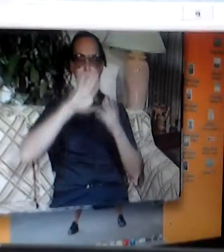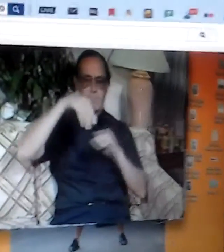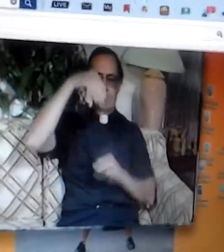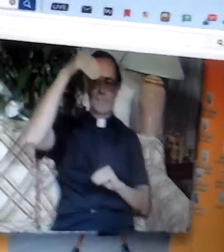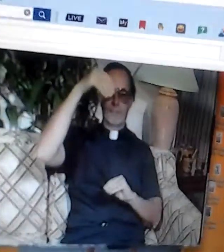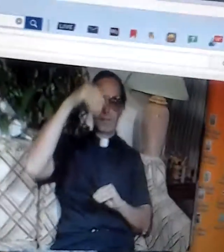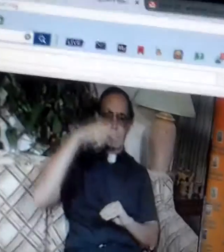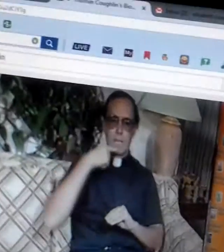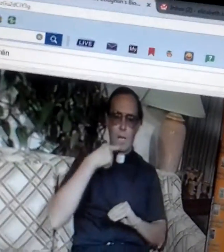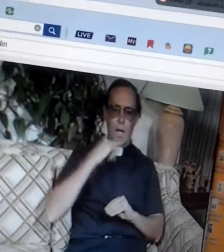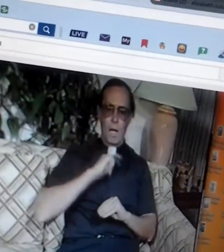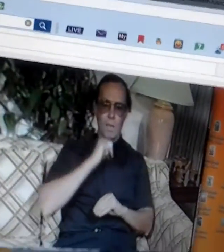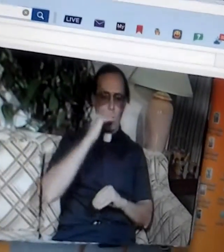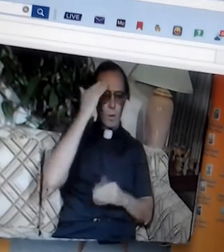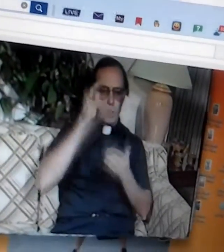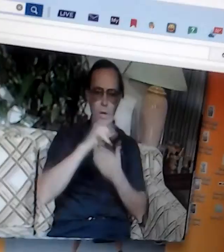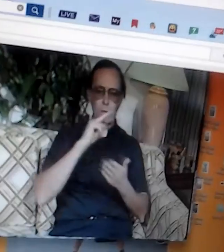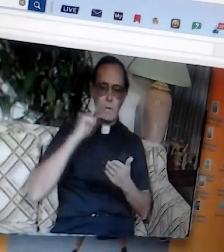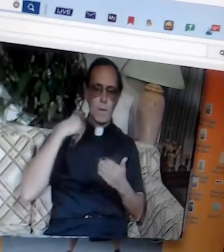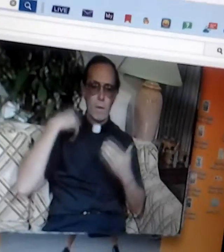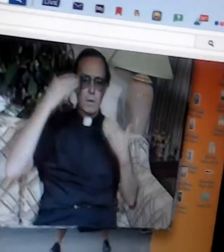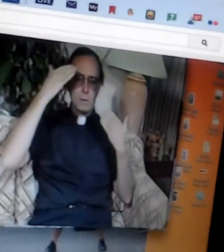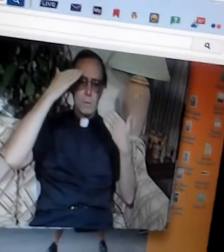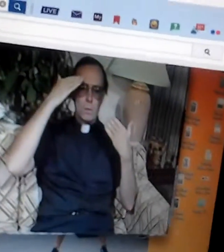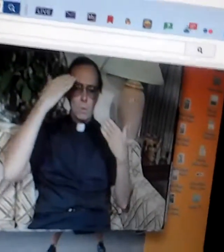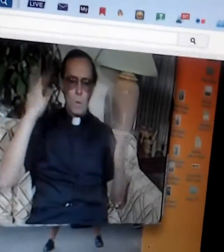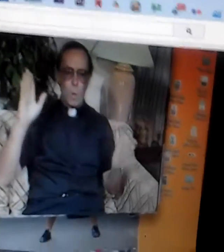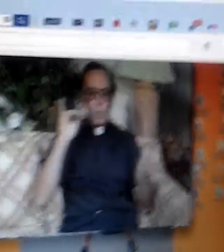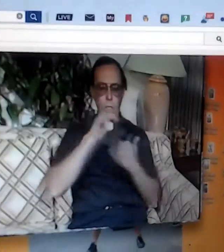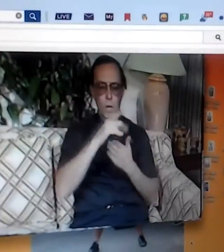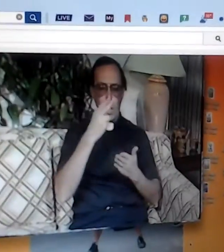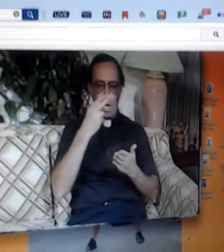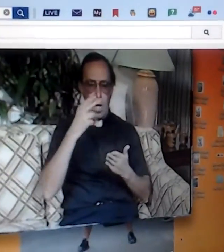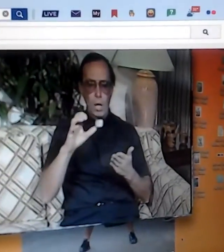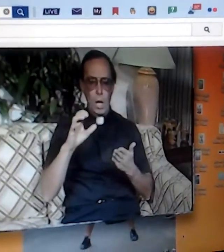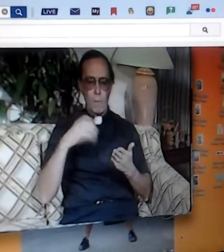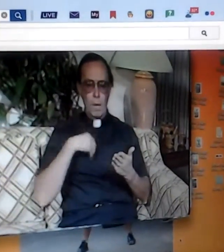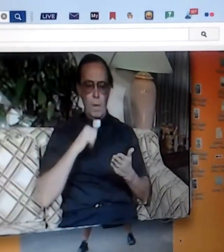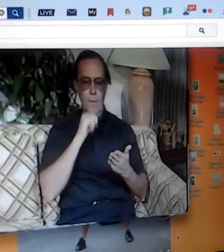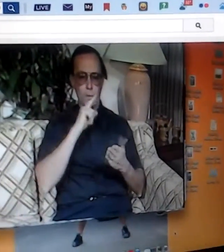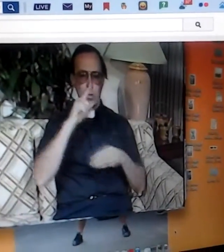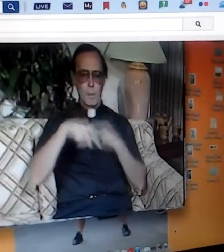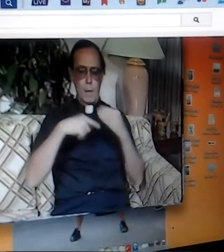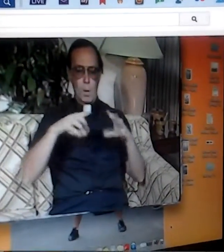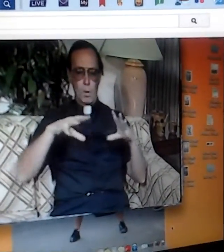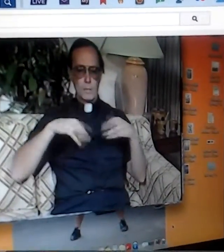I received a letter back.